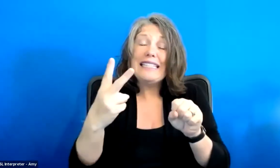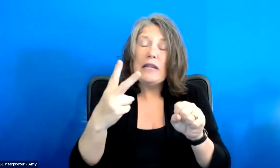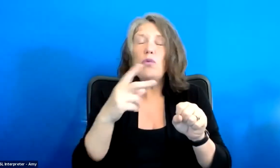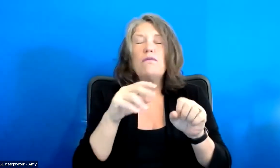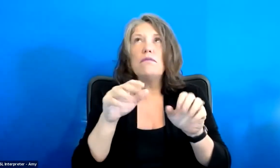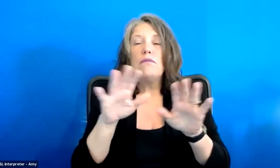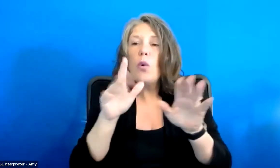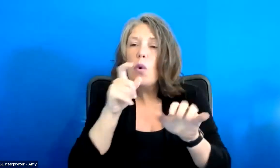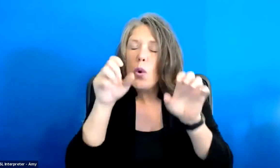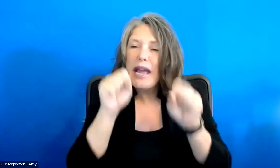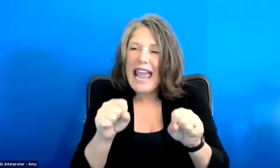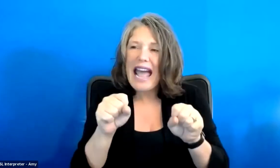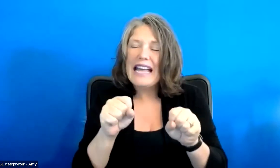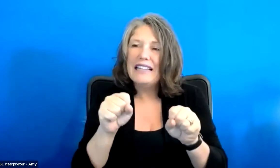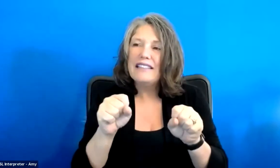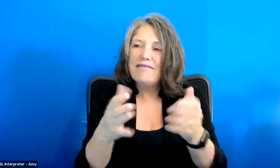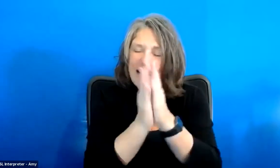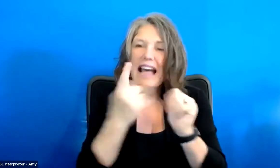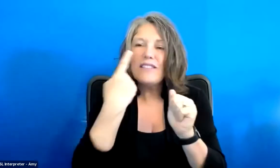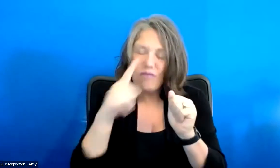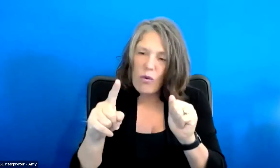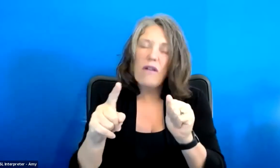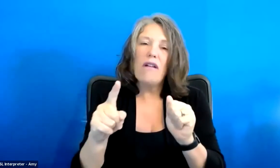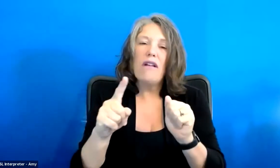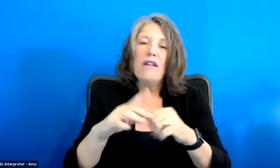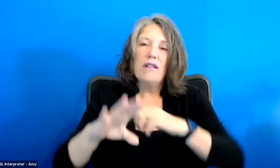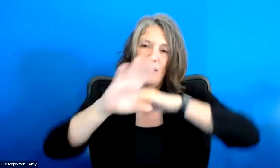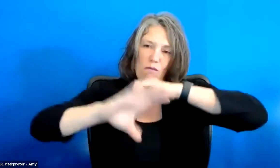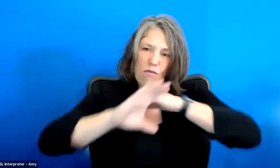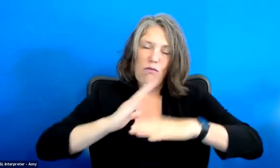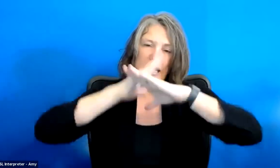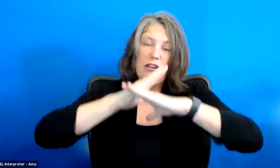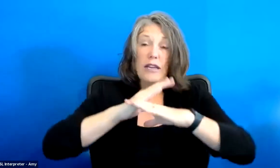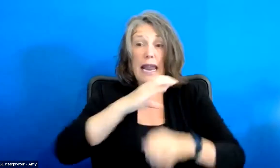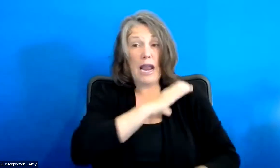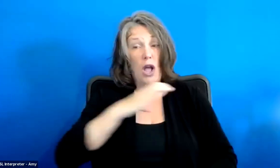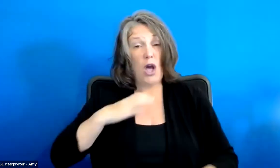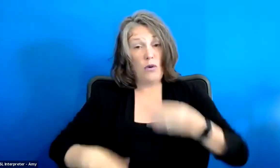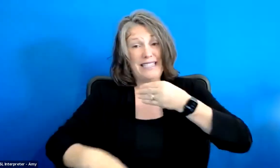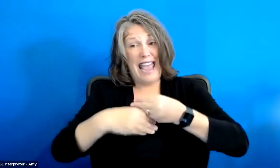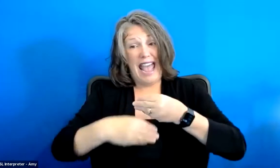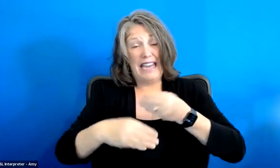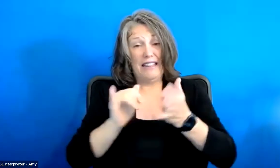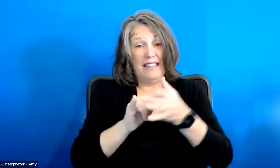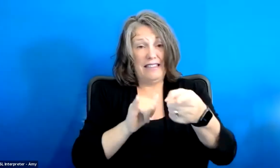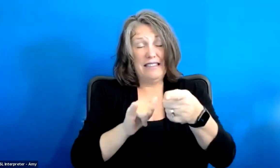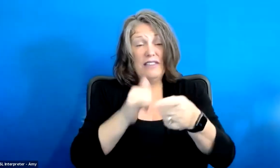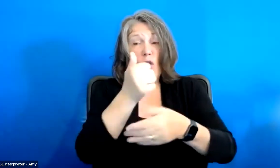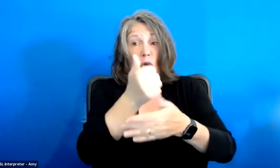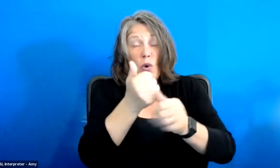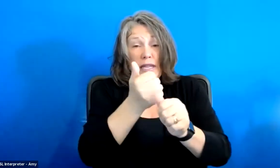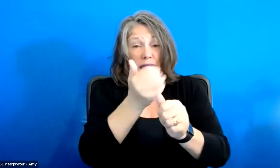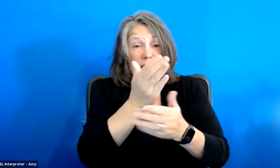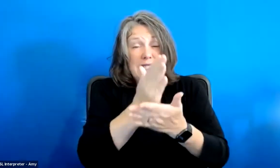the ADA. And yet, Congress added this section. Under Section 6 of Rules